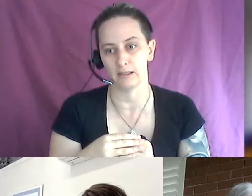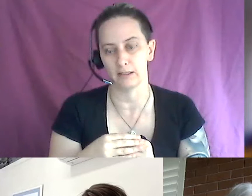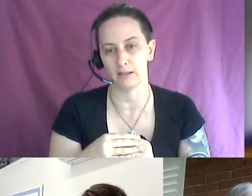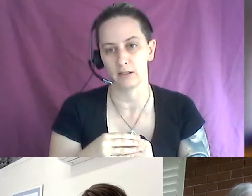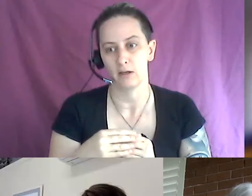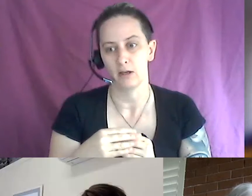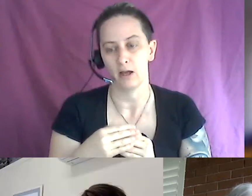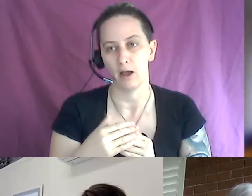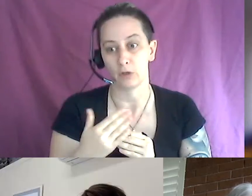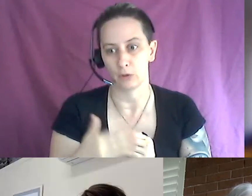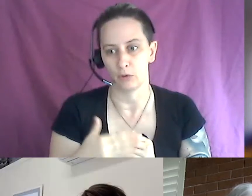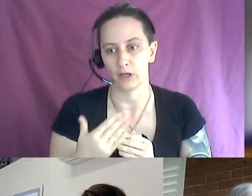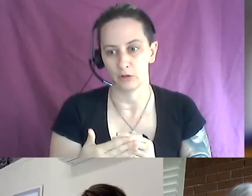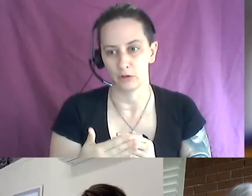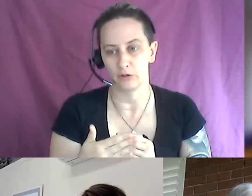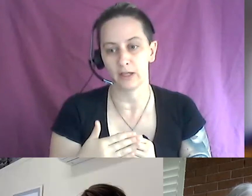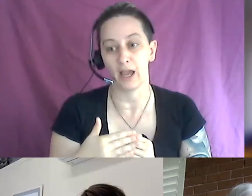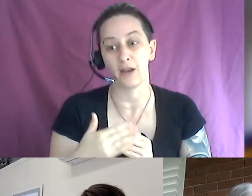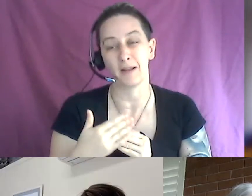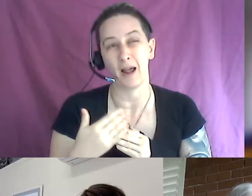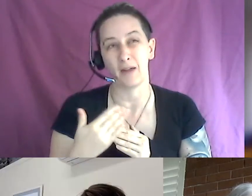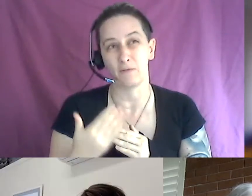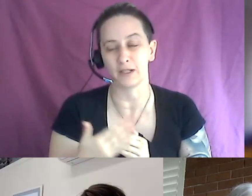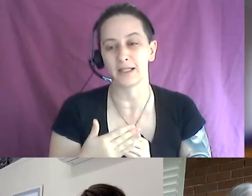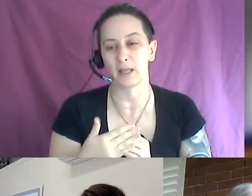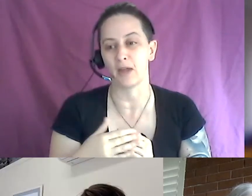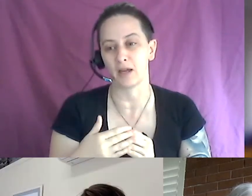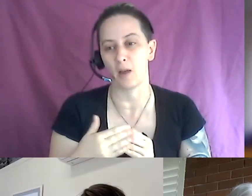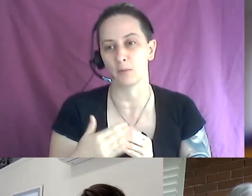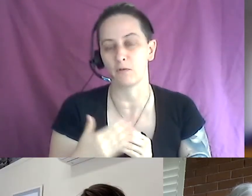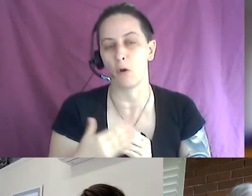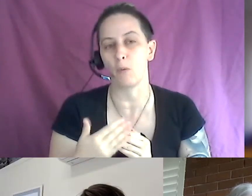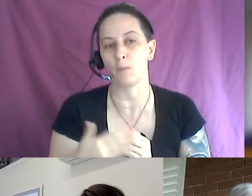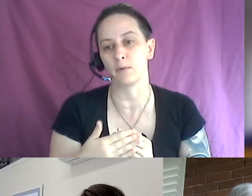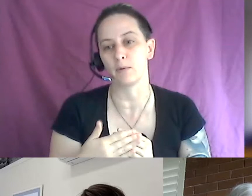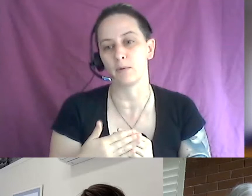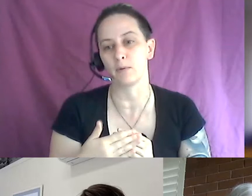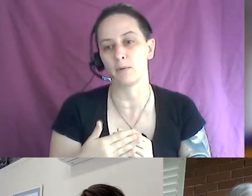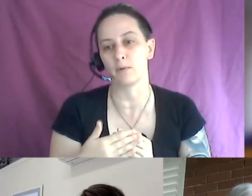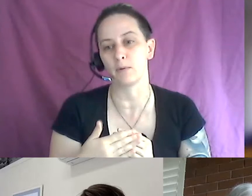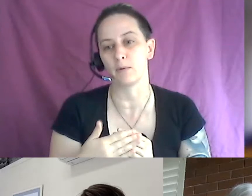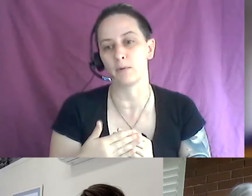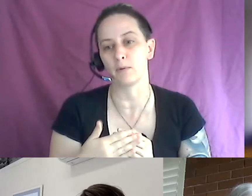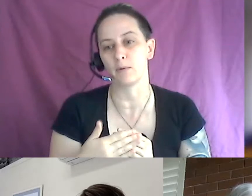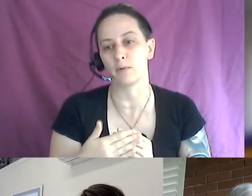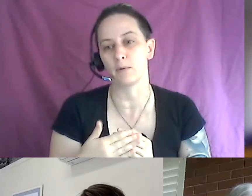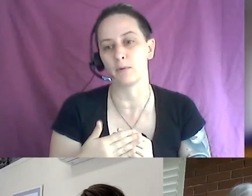sign is taught and used. And unfortunately, some of that comes from people who have done workshops who